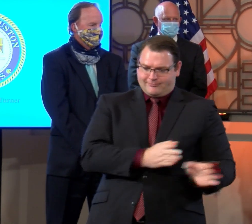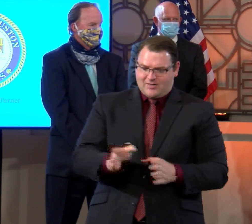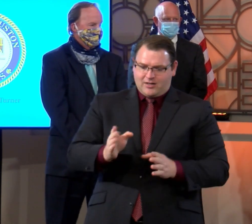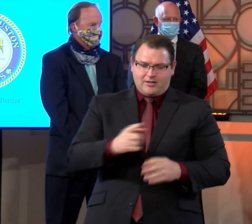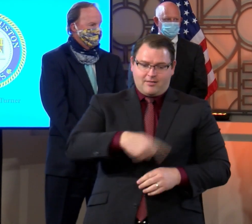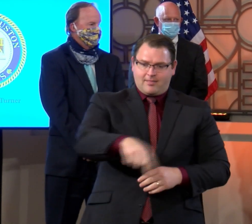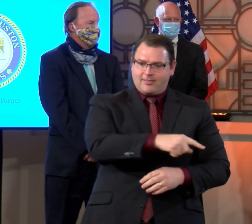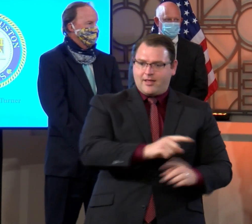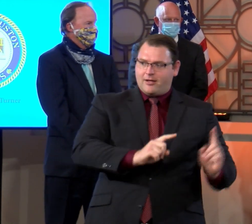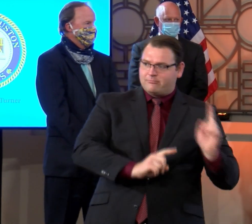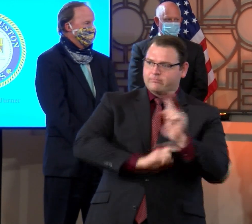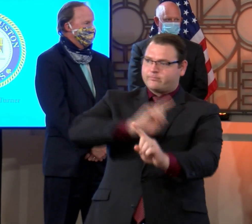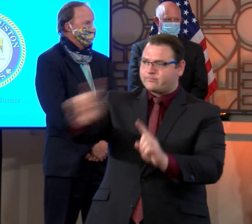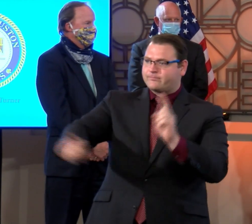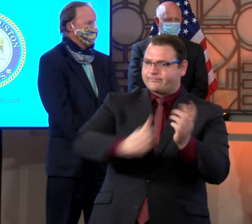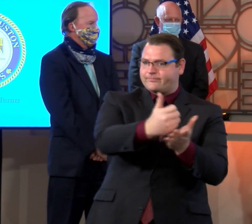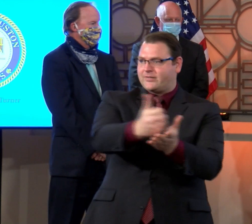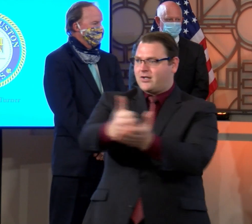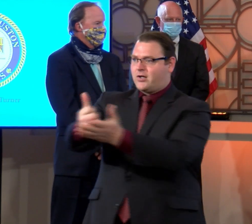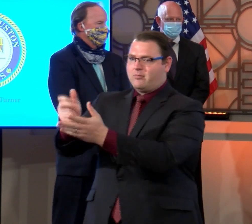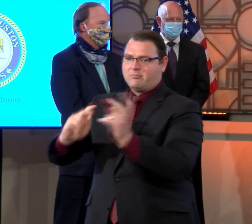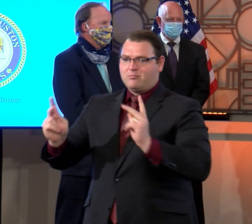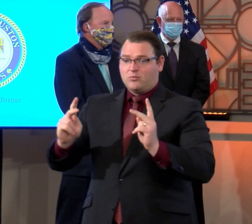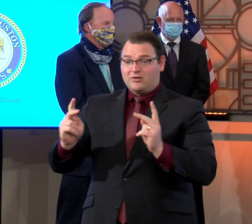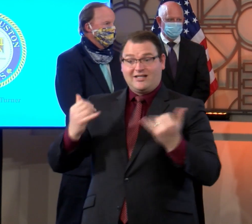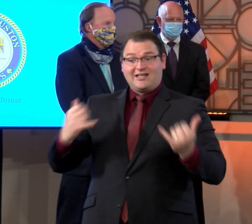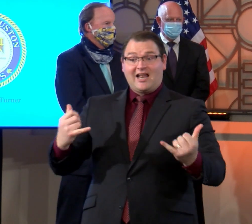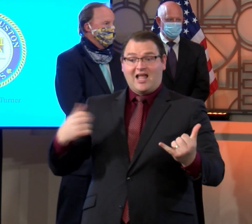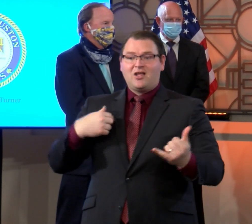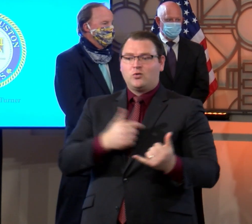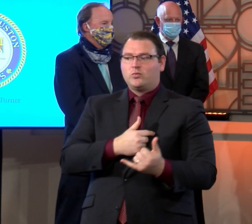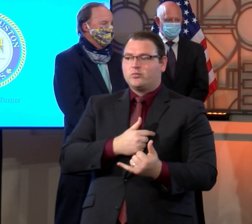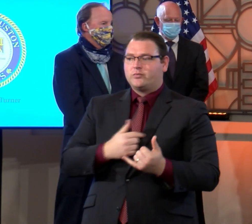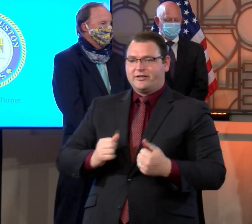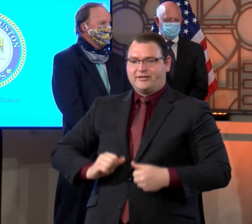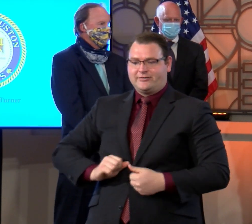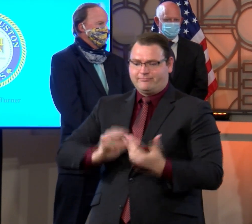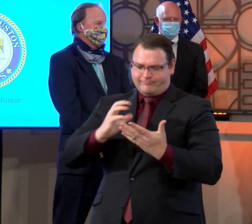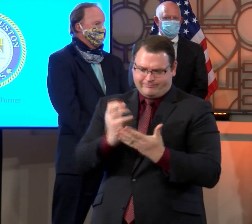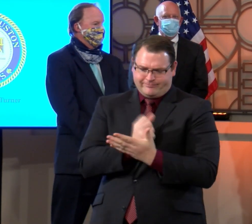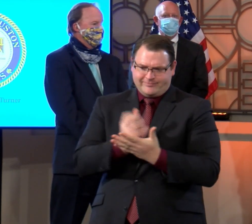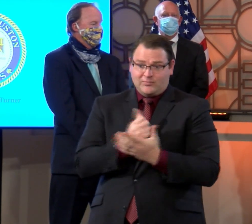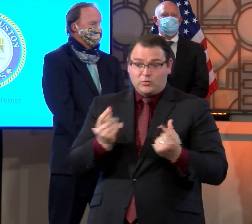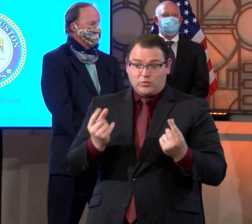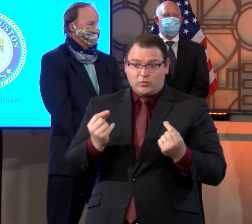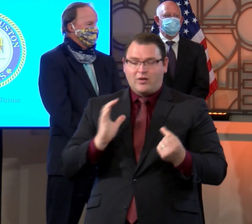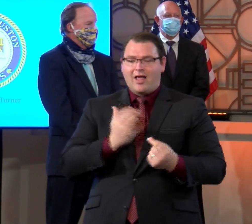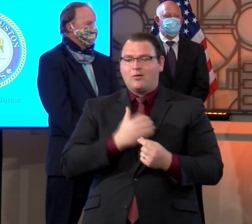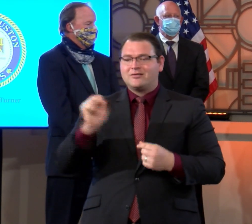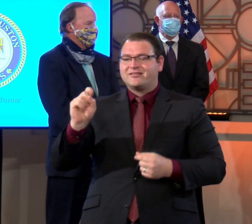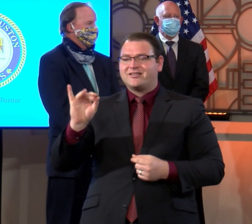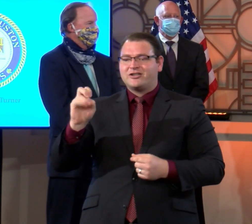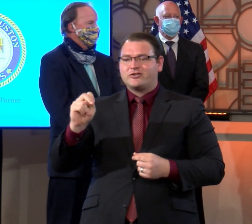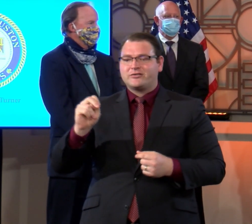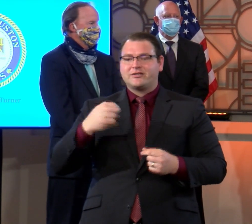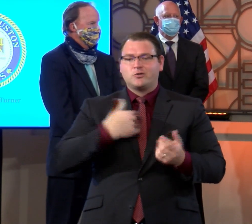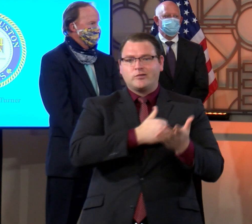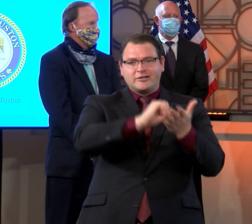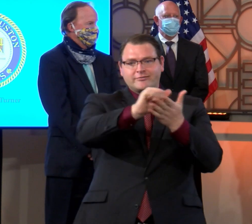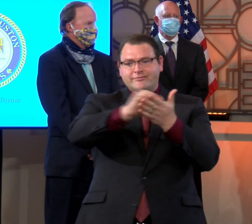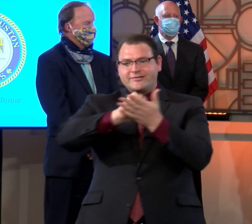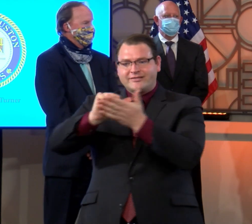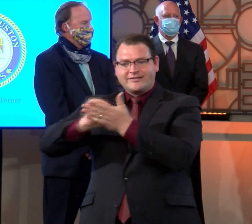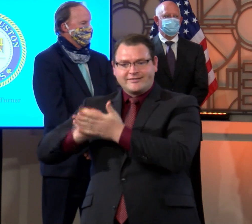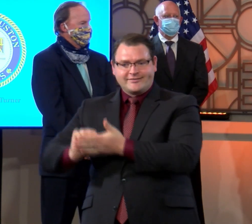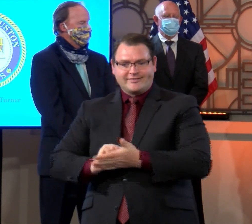there and treat these people. So we're trying to get ahead of it as far as containment and disinfecting at our stations. This week we started with our